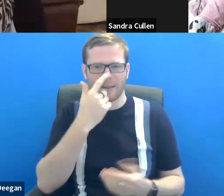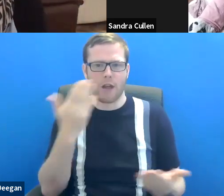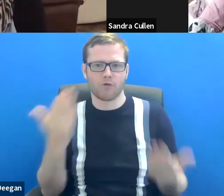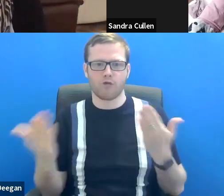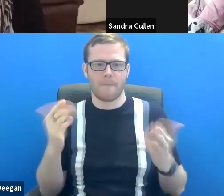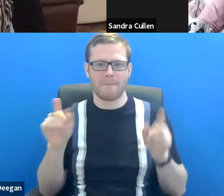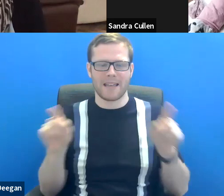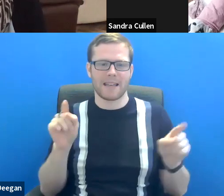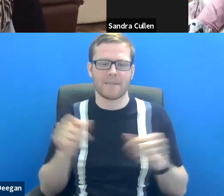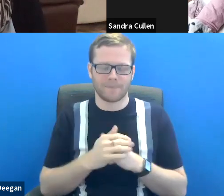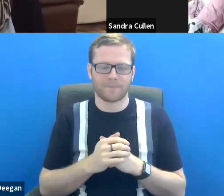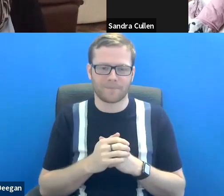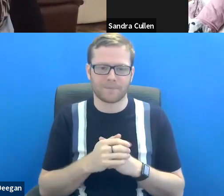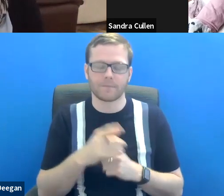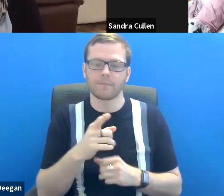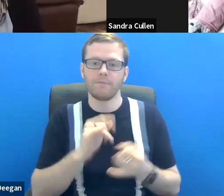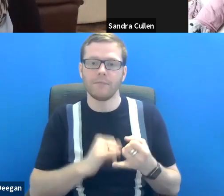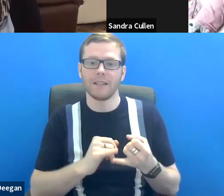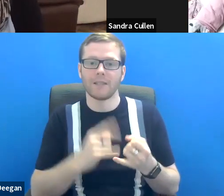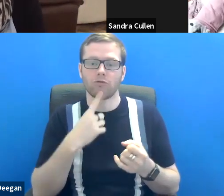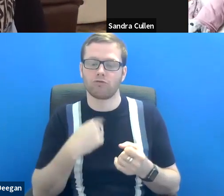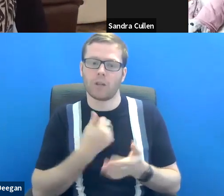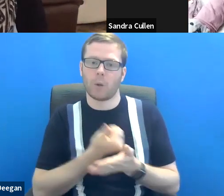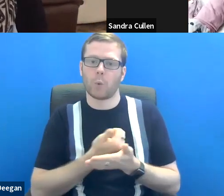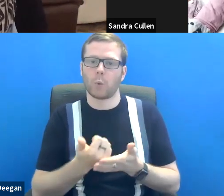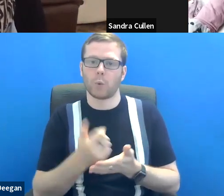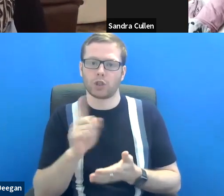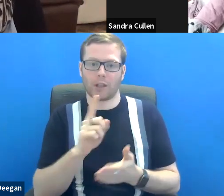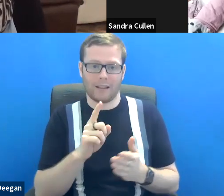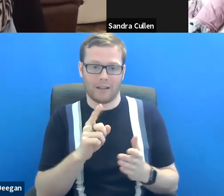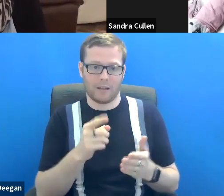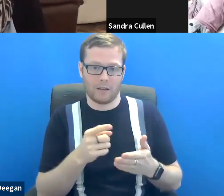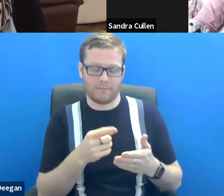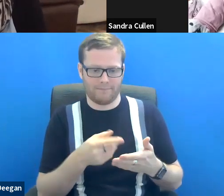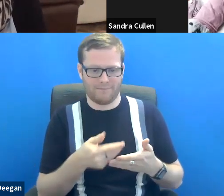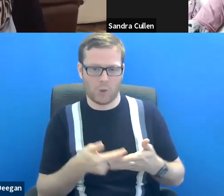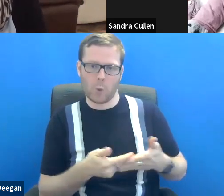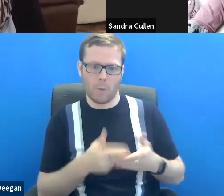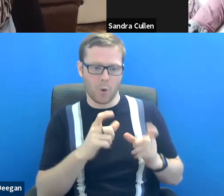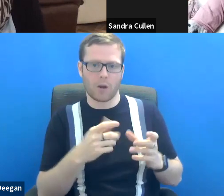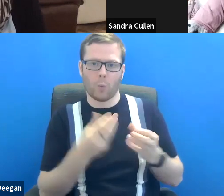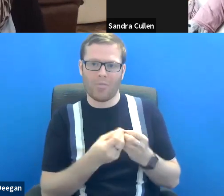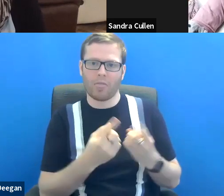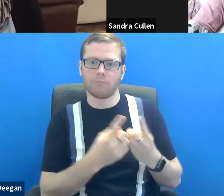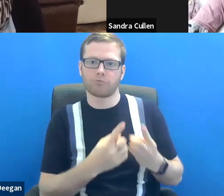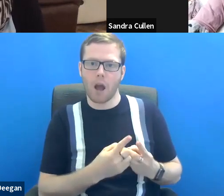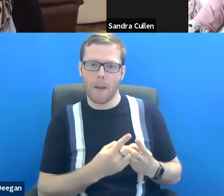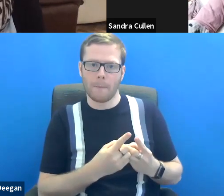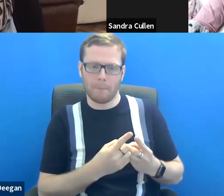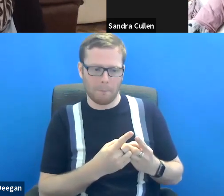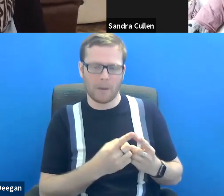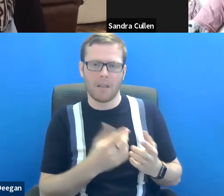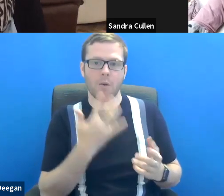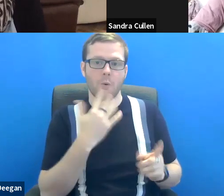baby. What I usually do is take a picture of the newborn in a prop, and then when they come back for their